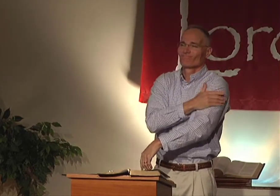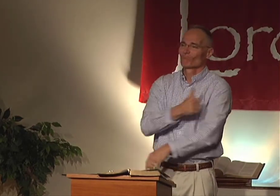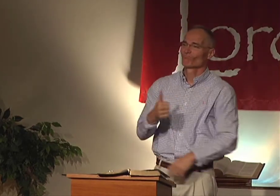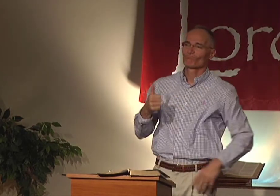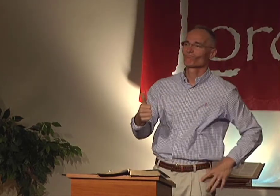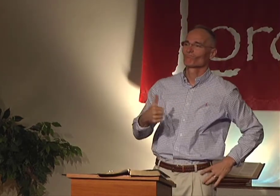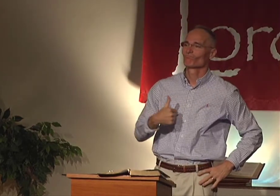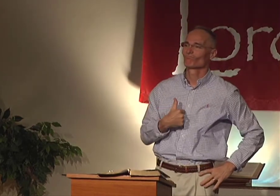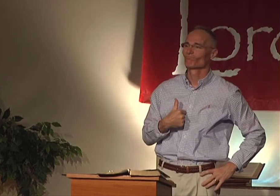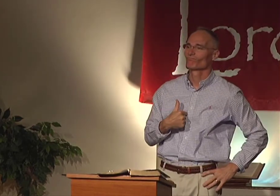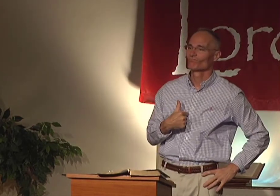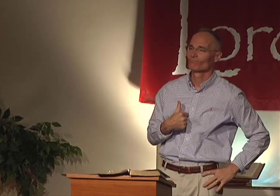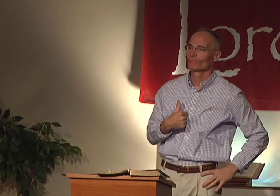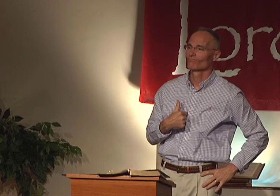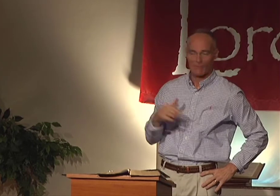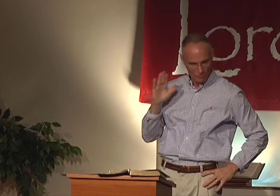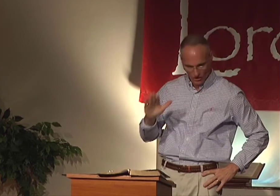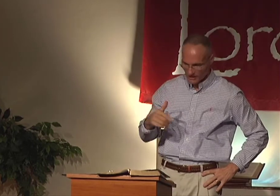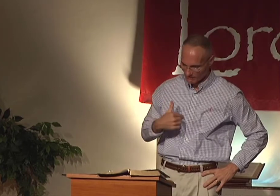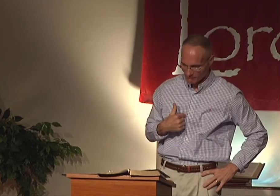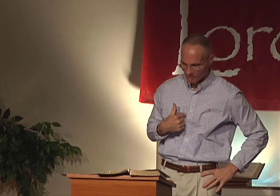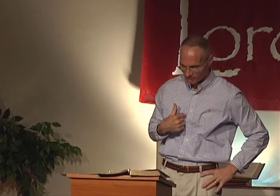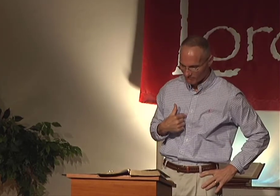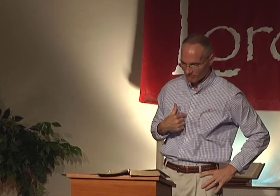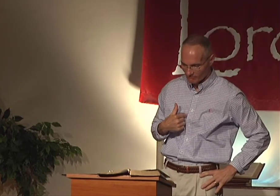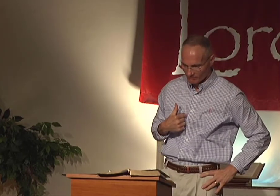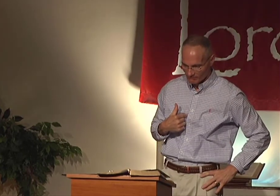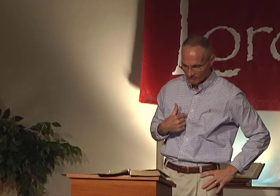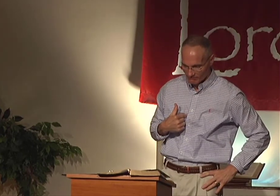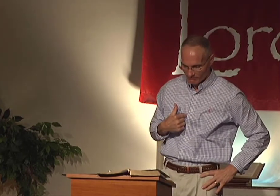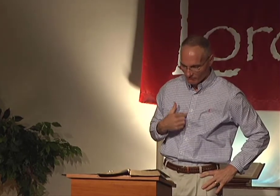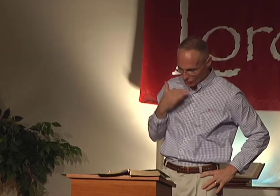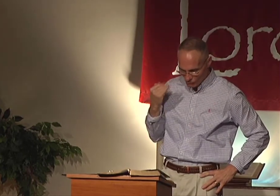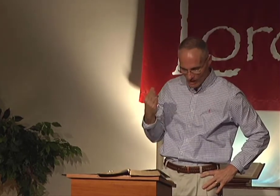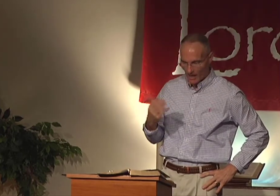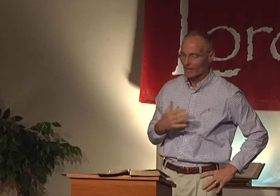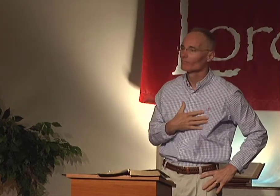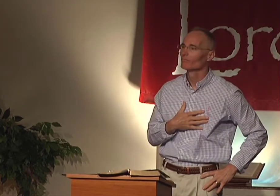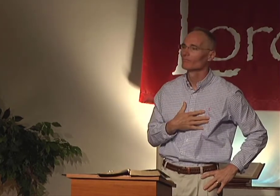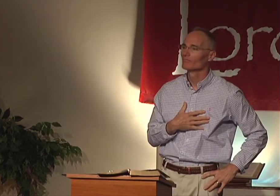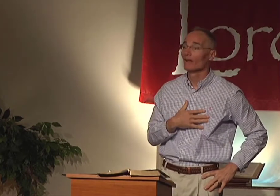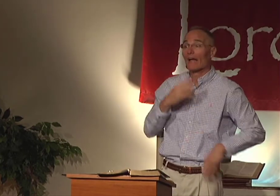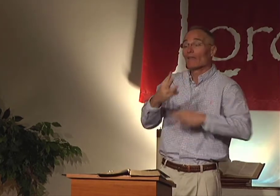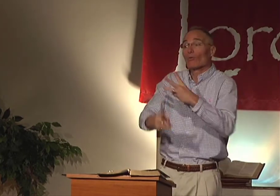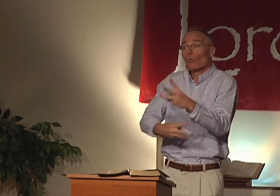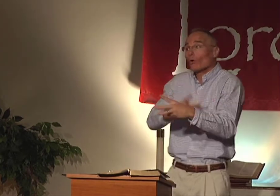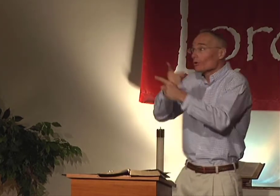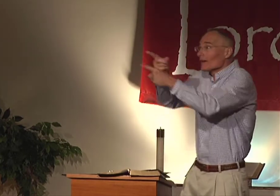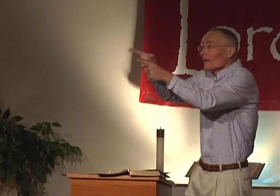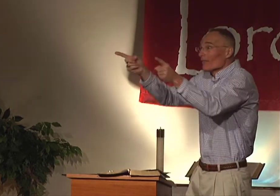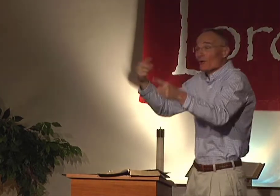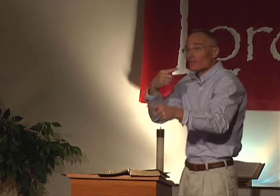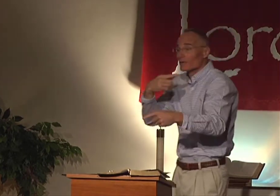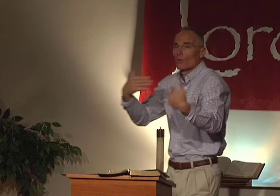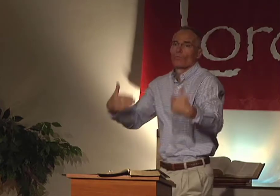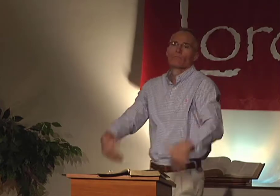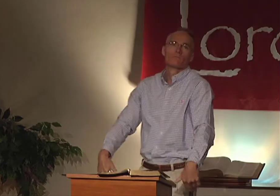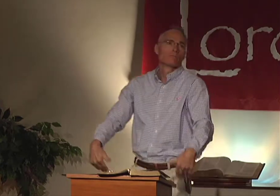back. Good for me. I am great. I've done a great job. And the world out there